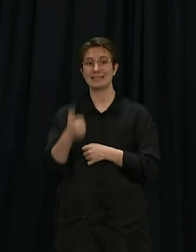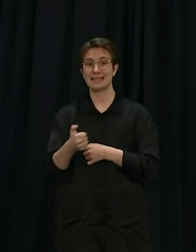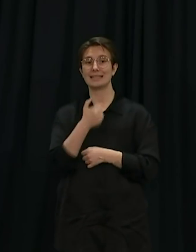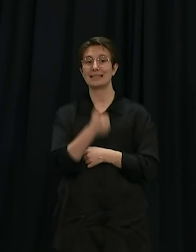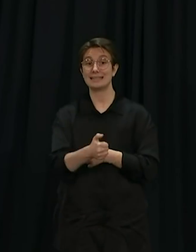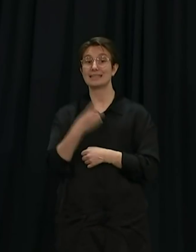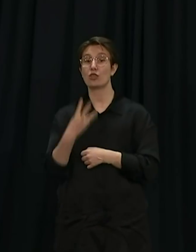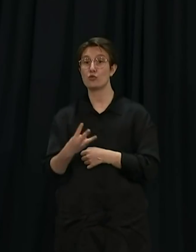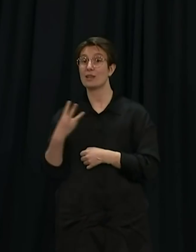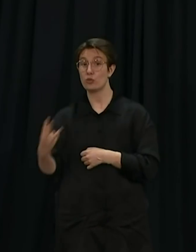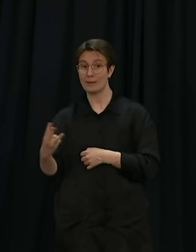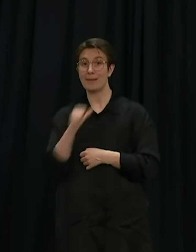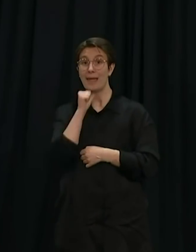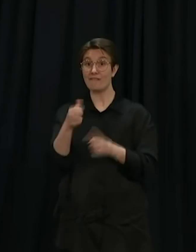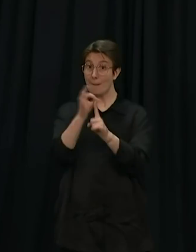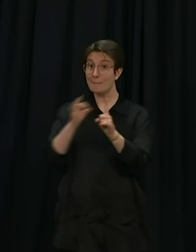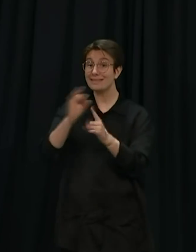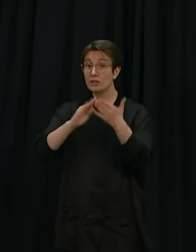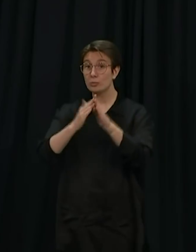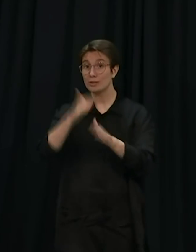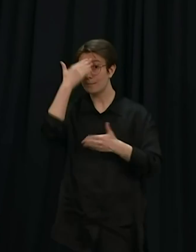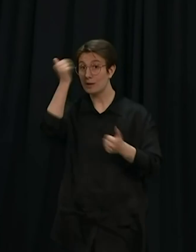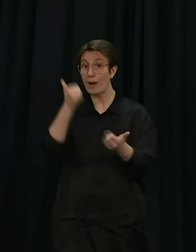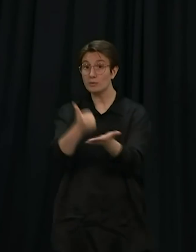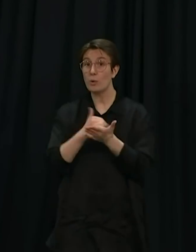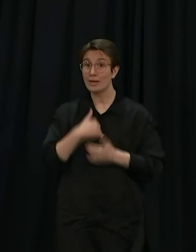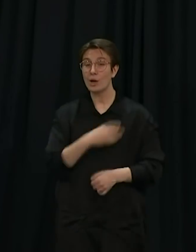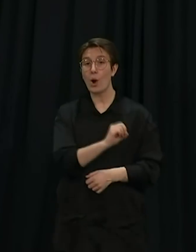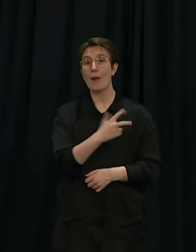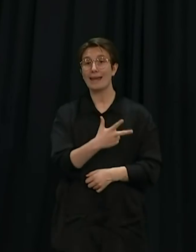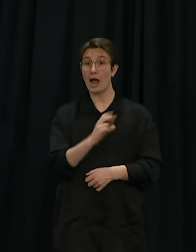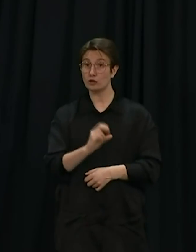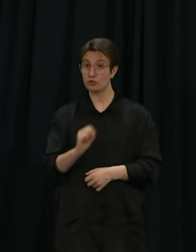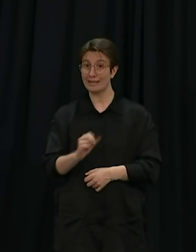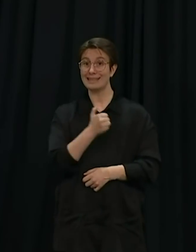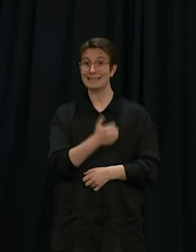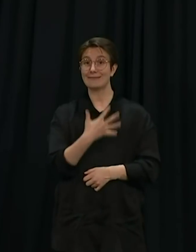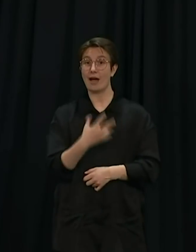Pacific community and need mental health support, 0800 652